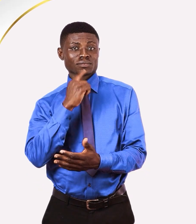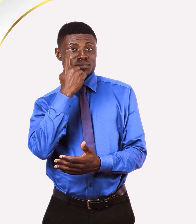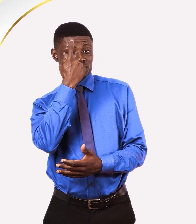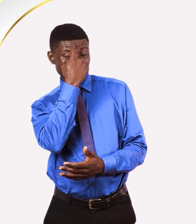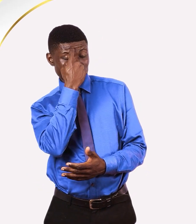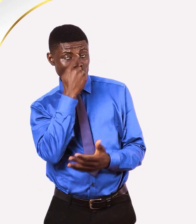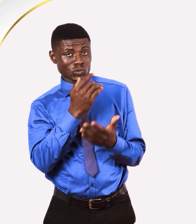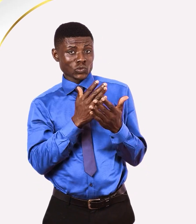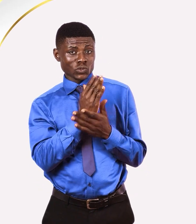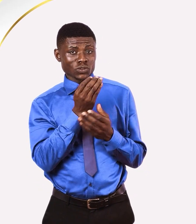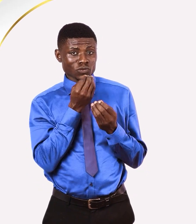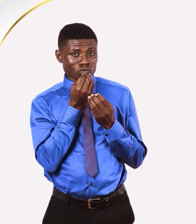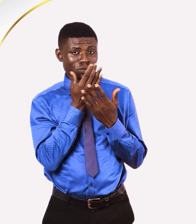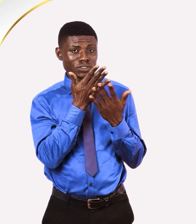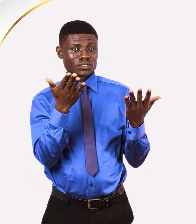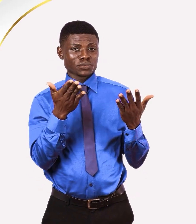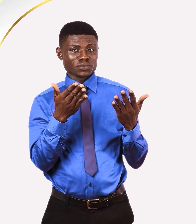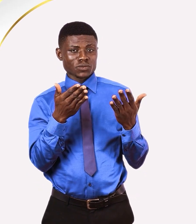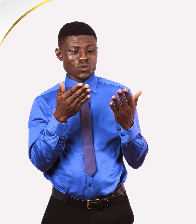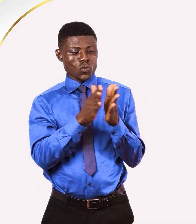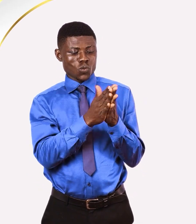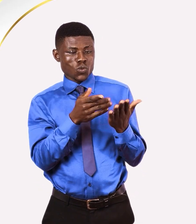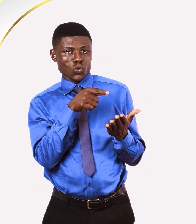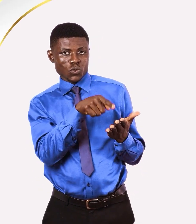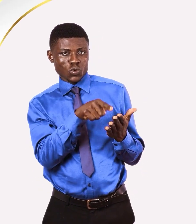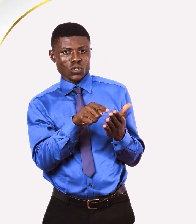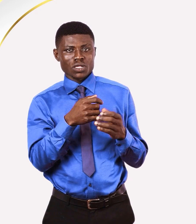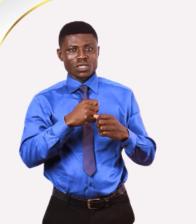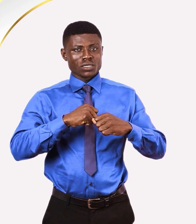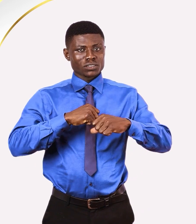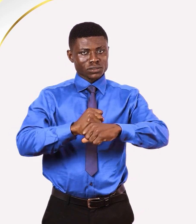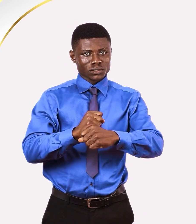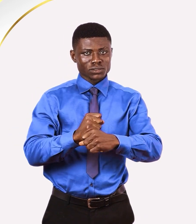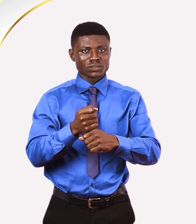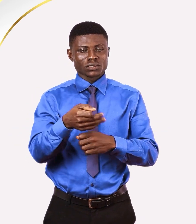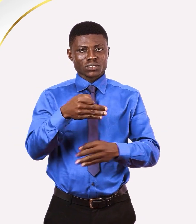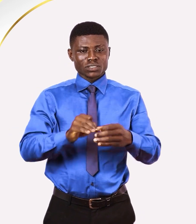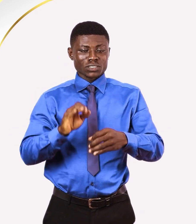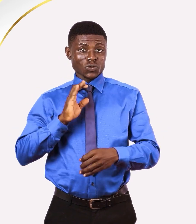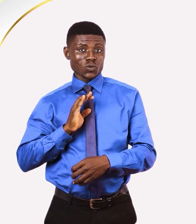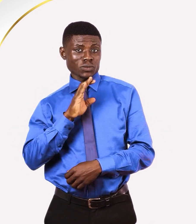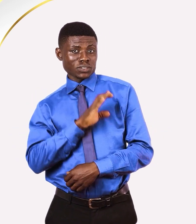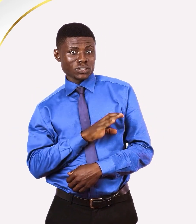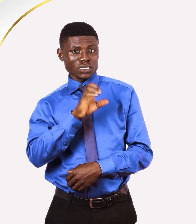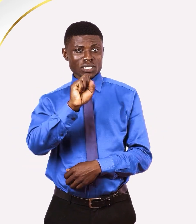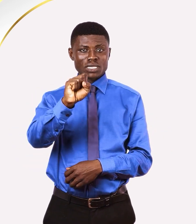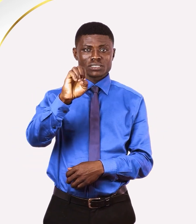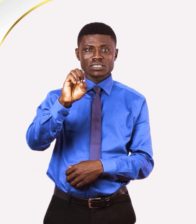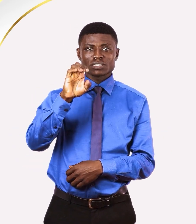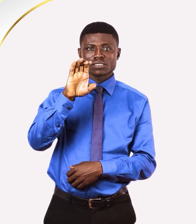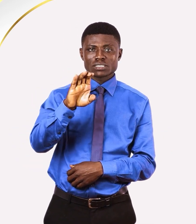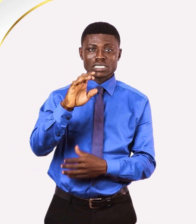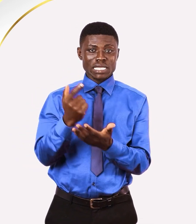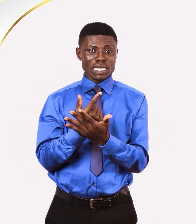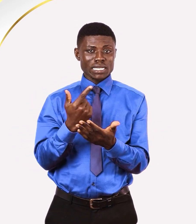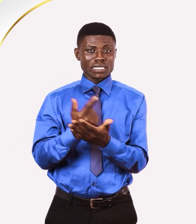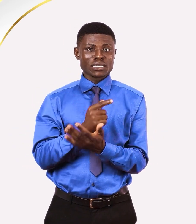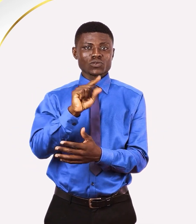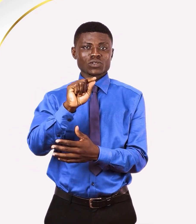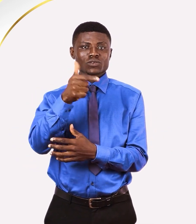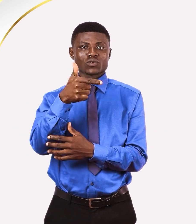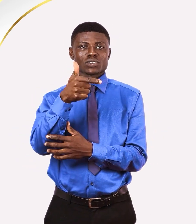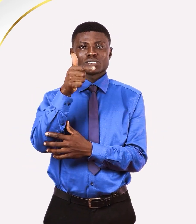Government of Ghana, Rights to Information Manual, Securities and Exchange Commission, SEC,